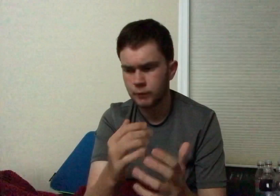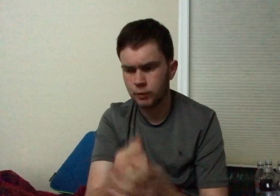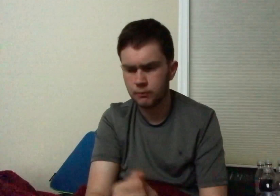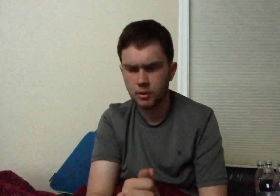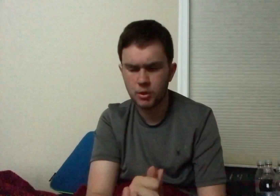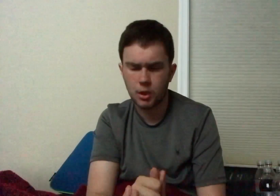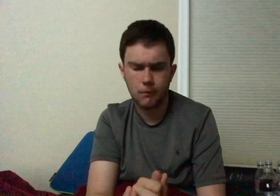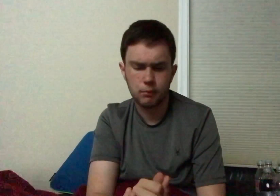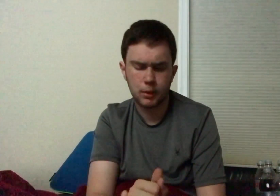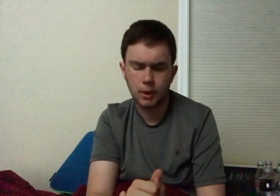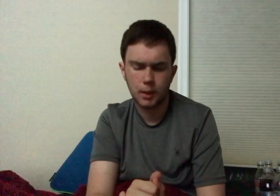Too much heartbreak, not enough